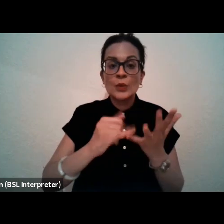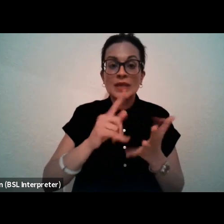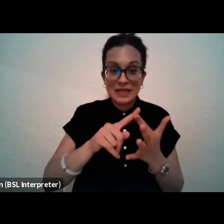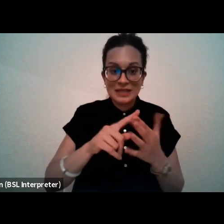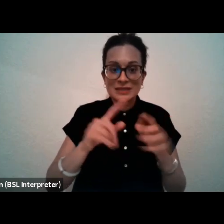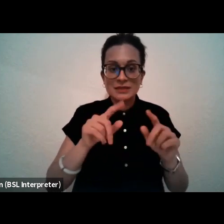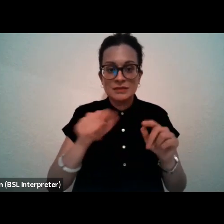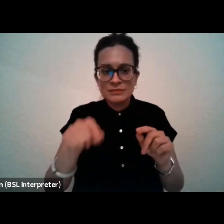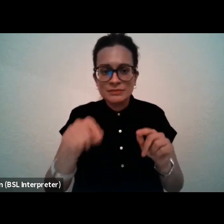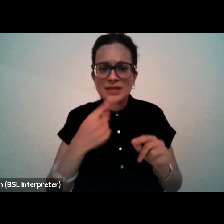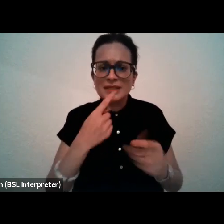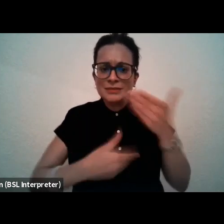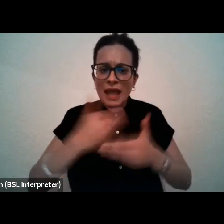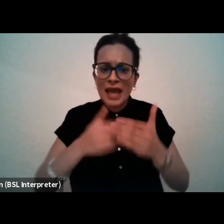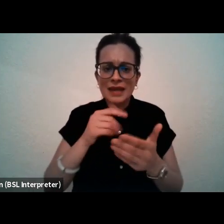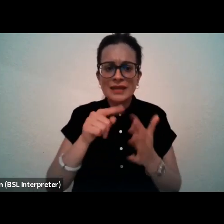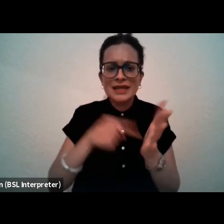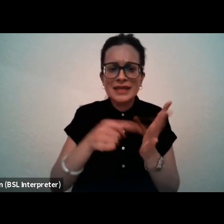Winchester schools,